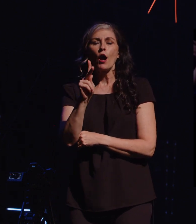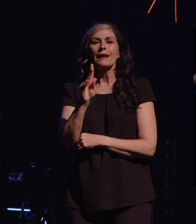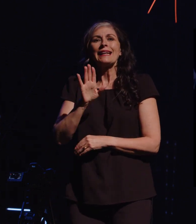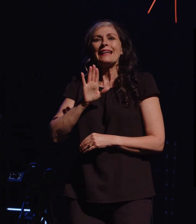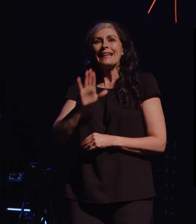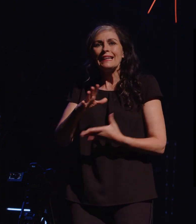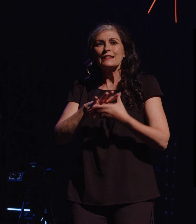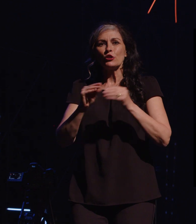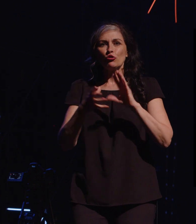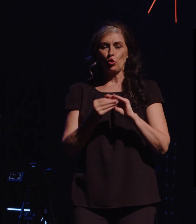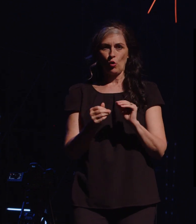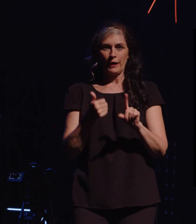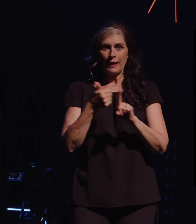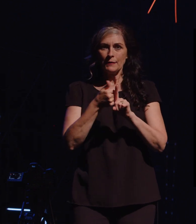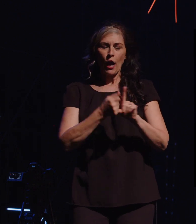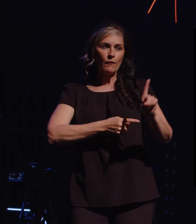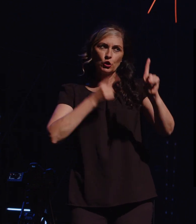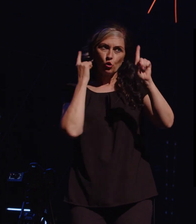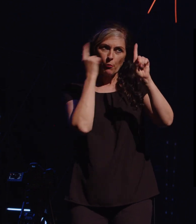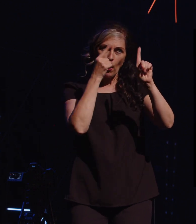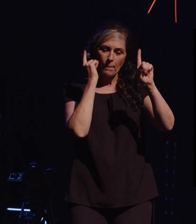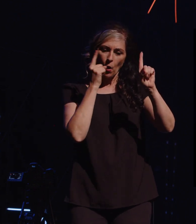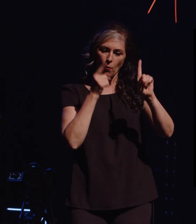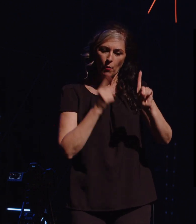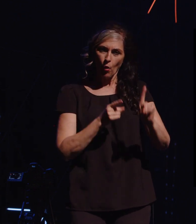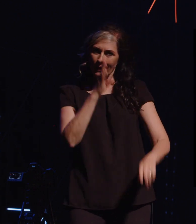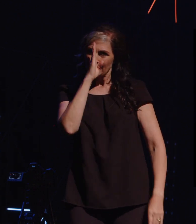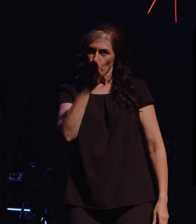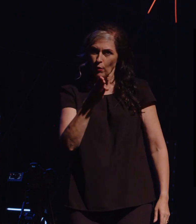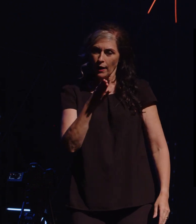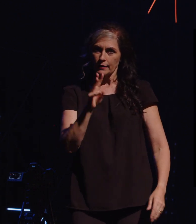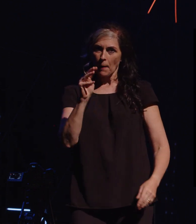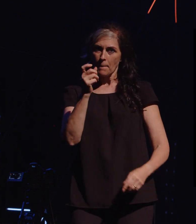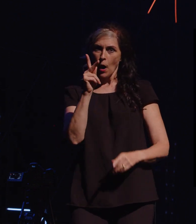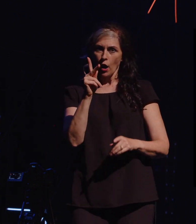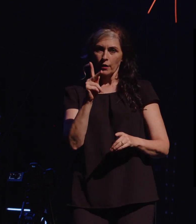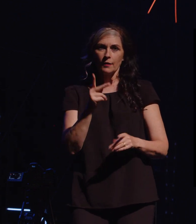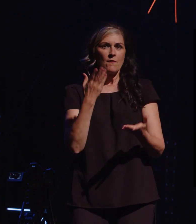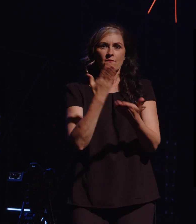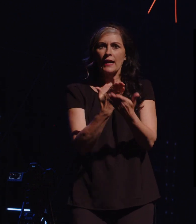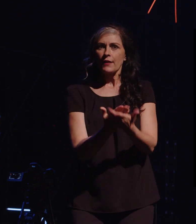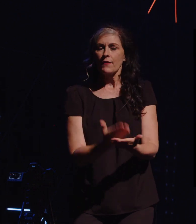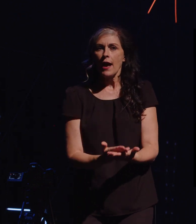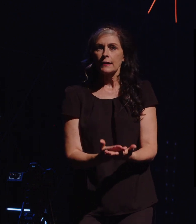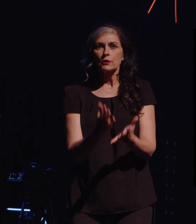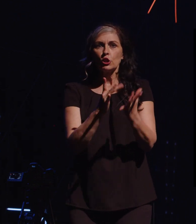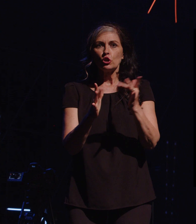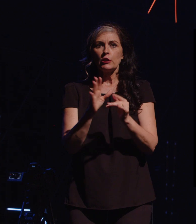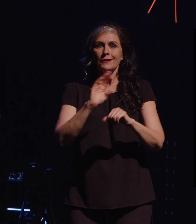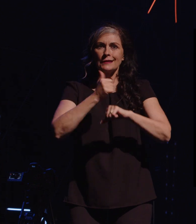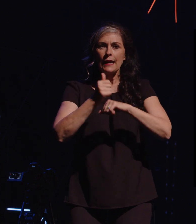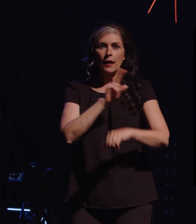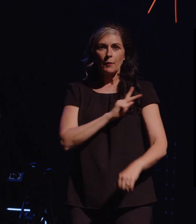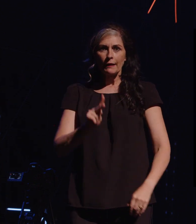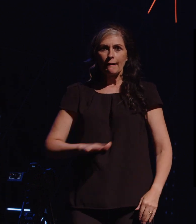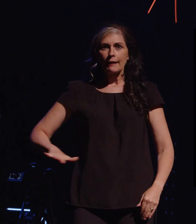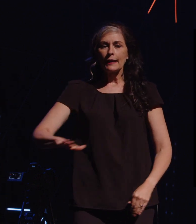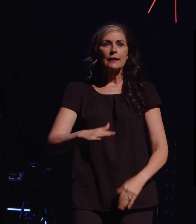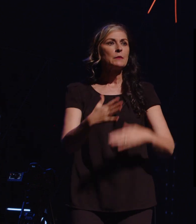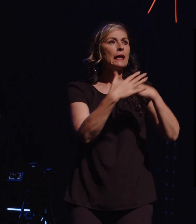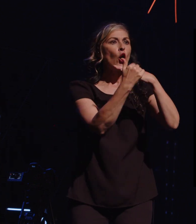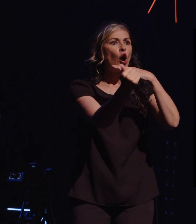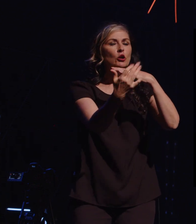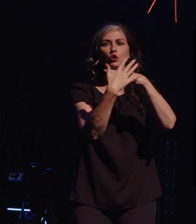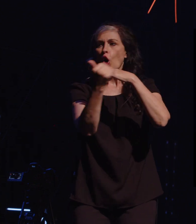he writes? He's to the point. He's very direct. Let's just get to the facts. Jesus wants to build his kingdom. What did he do? He went and called